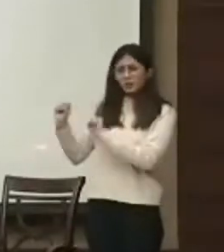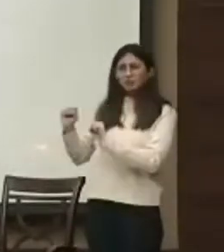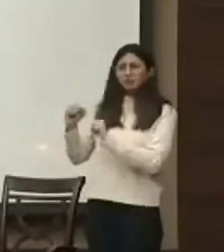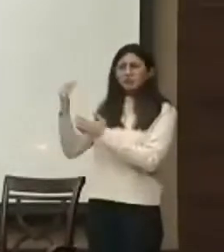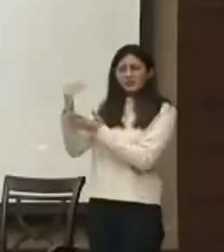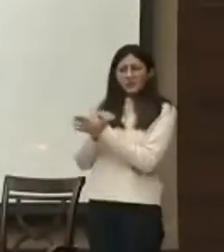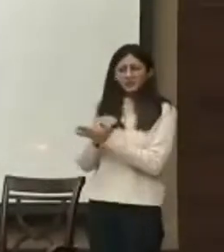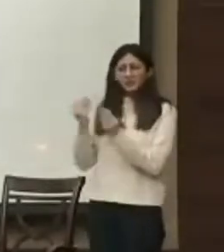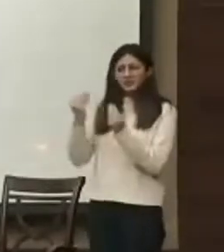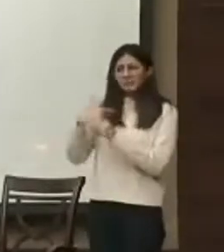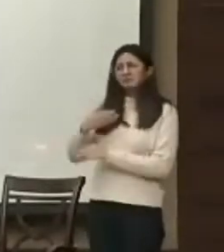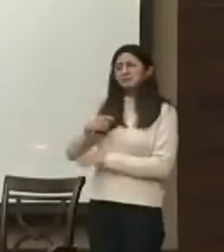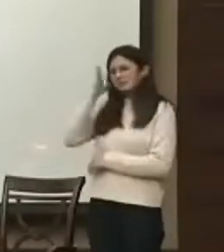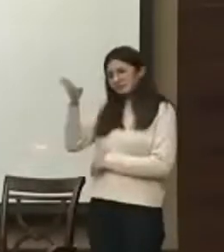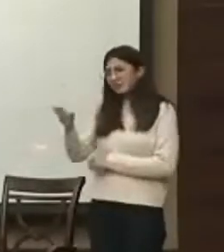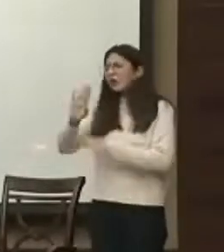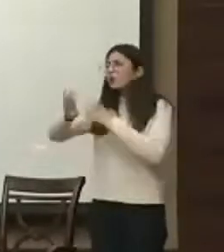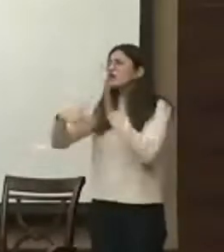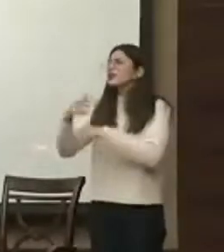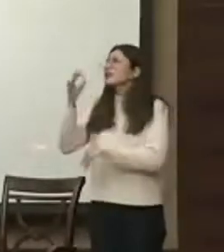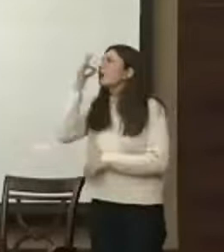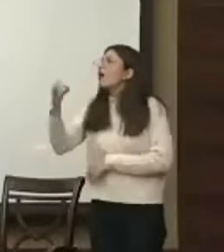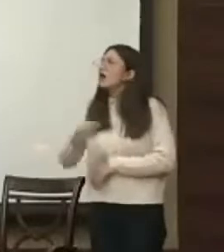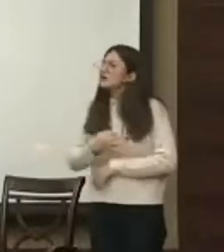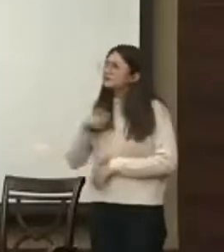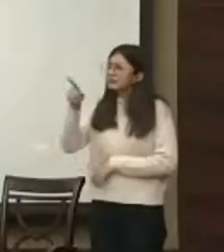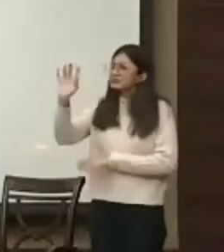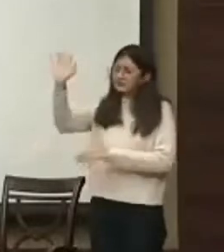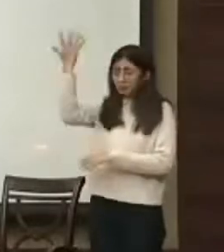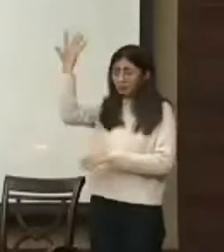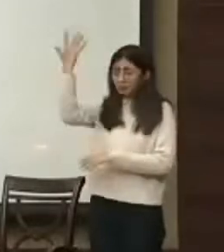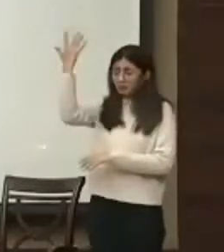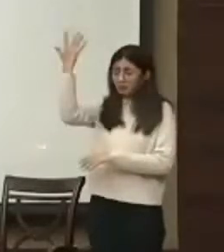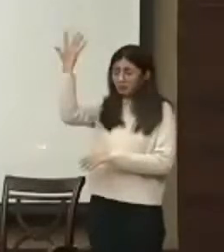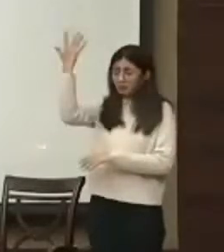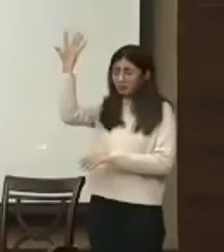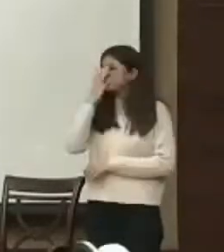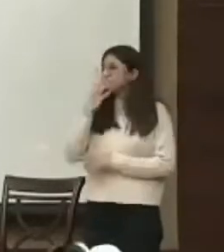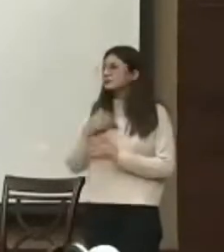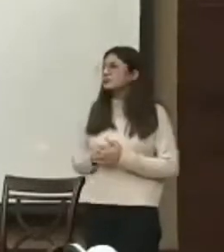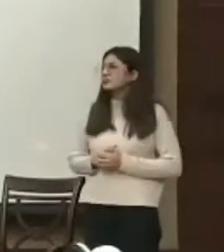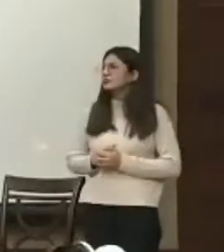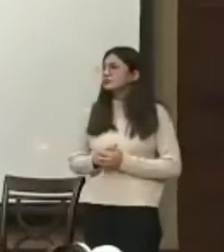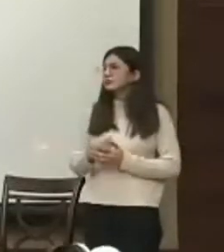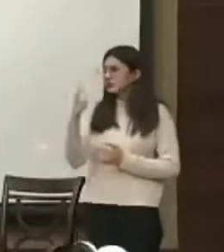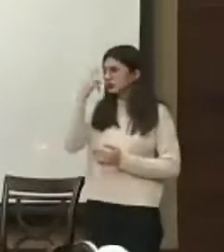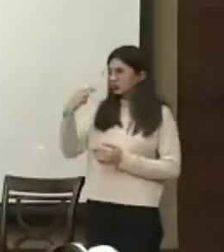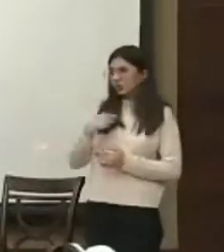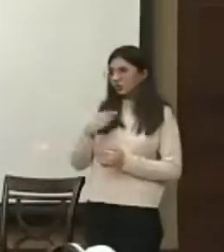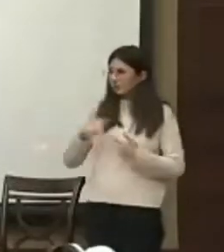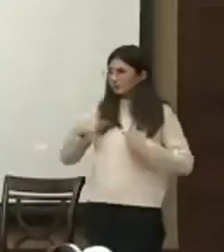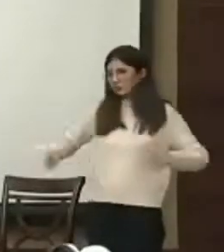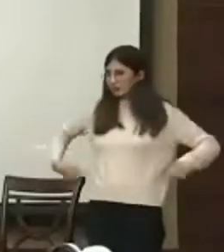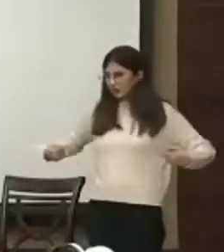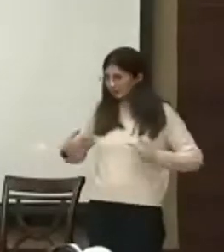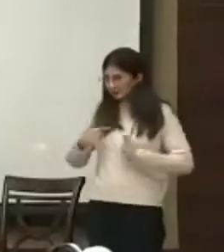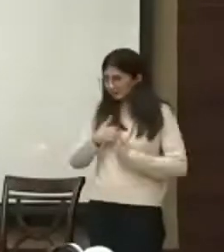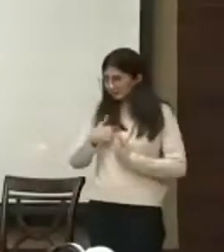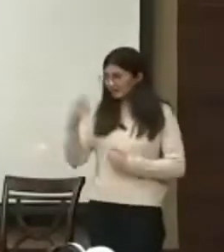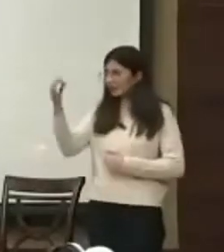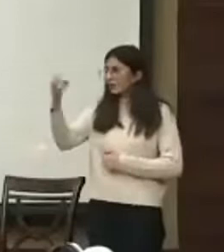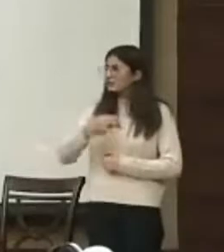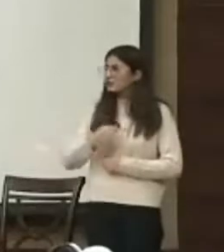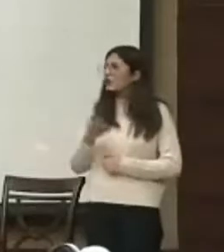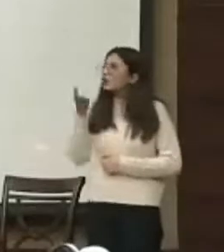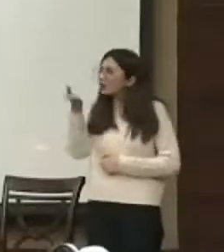one of the relatives asked me that, so they asked me, they saw that I'm a wheelchair user and they asked me that,